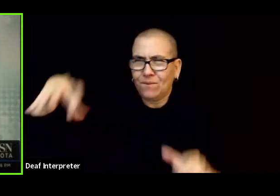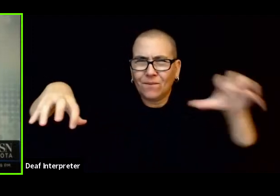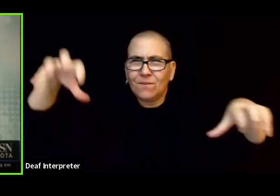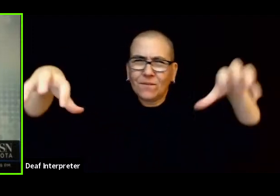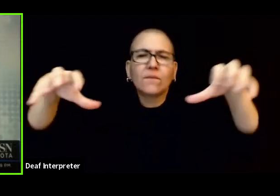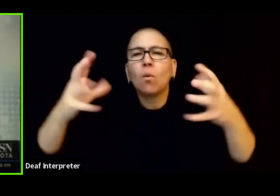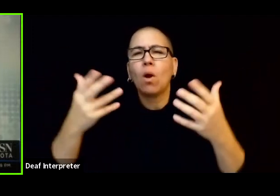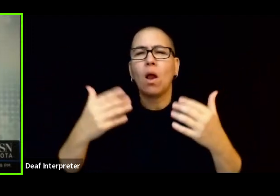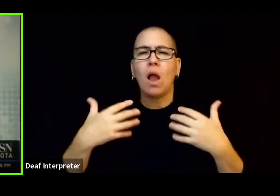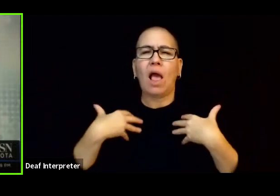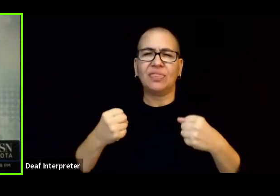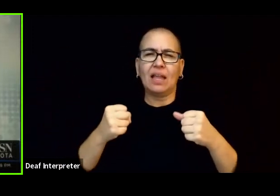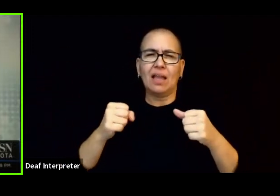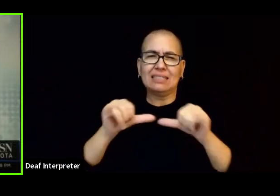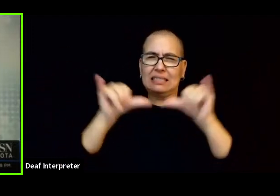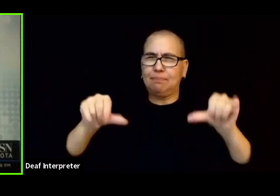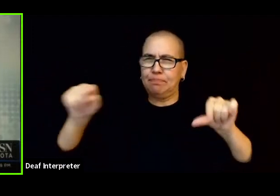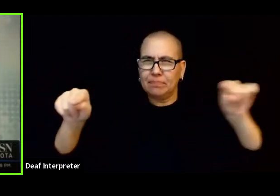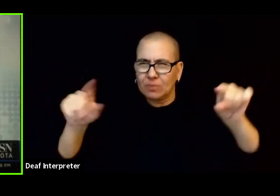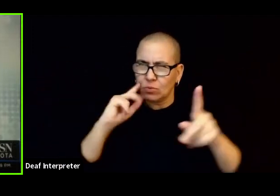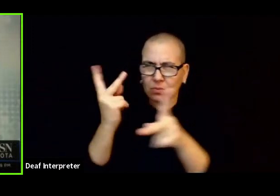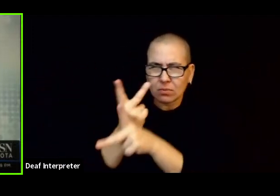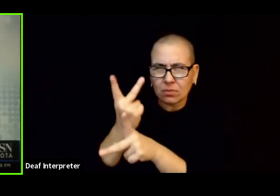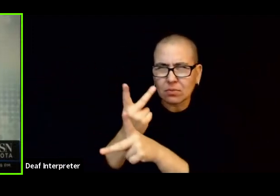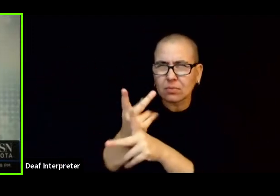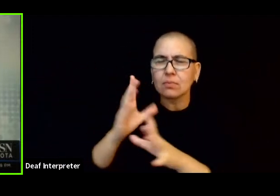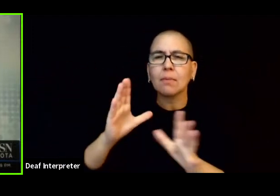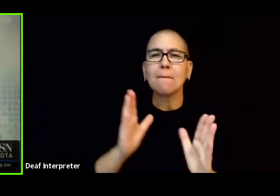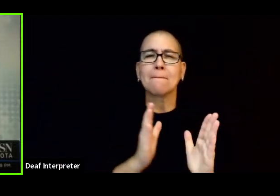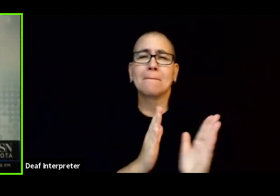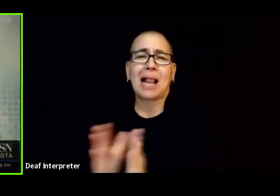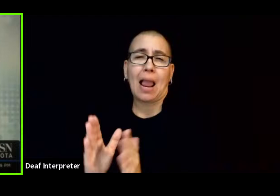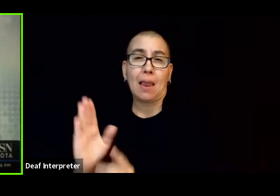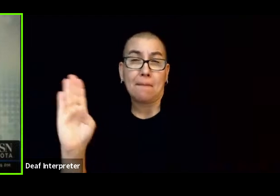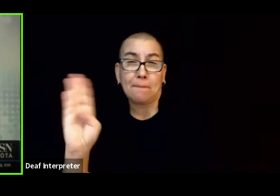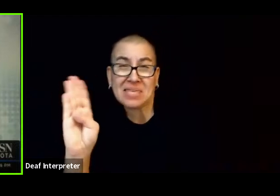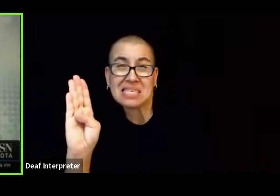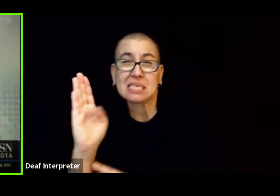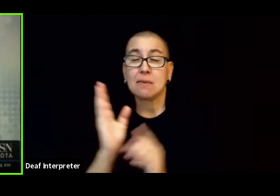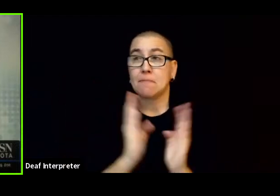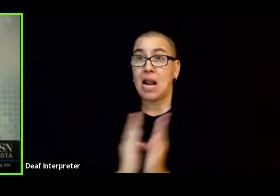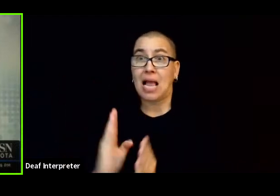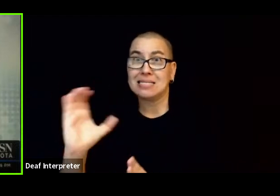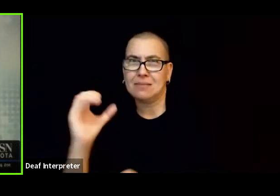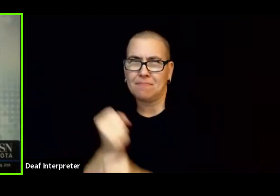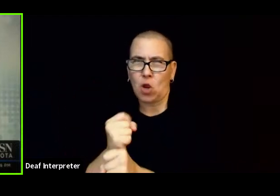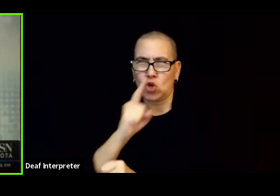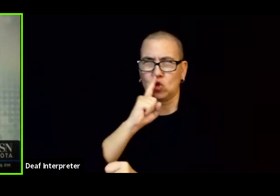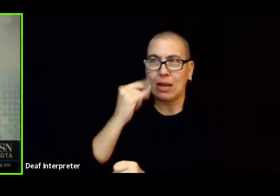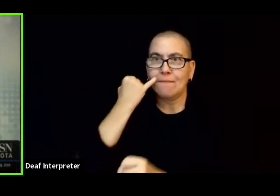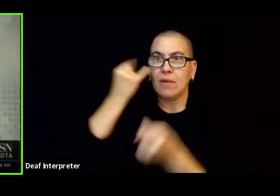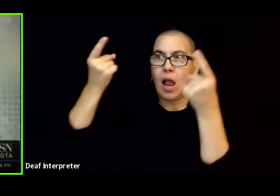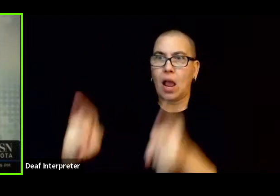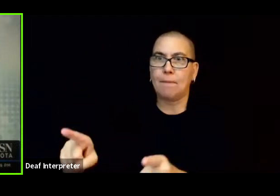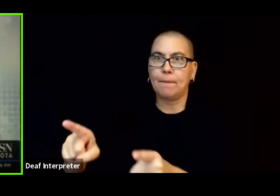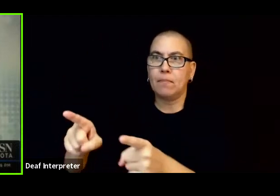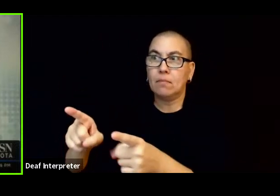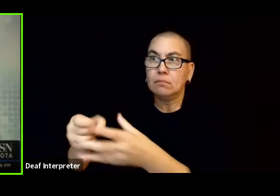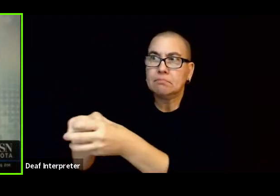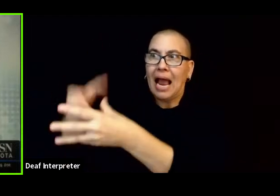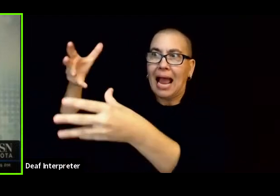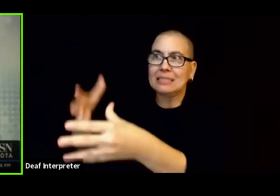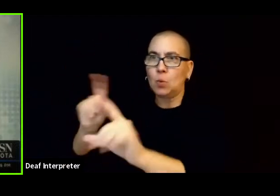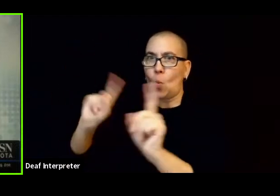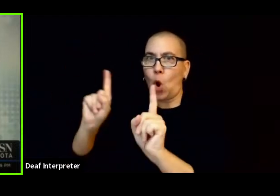They're reallocating staff and beds already by just making use of